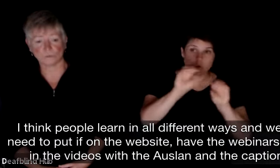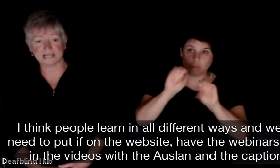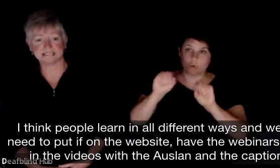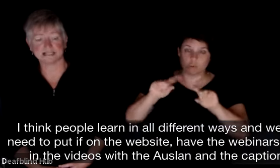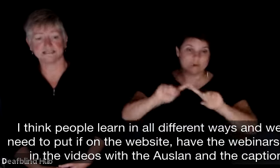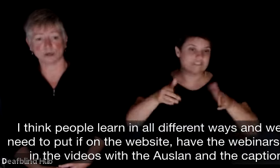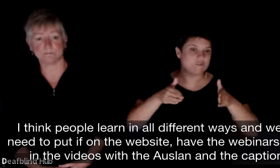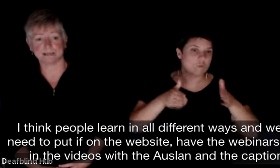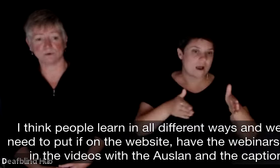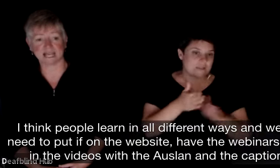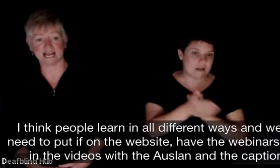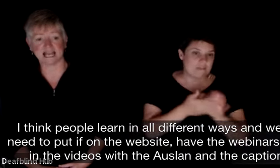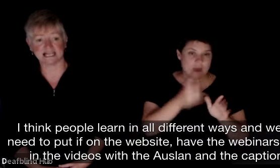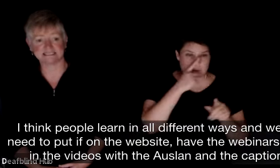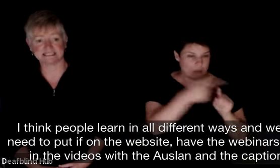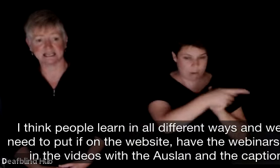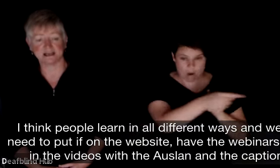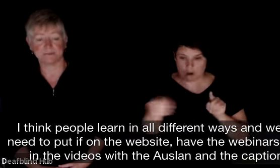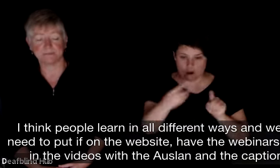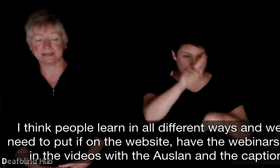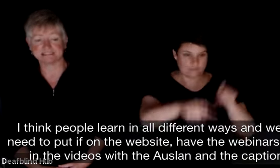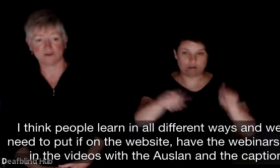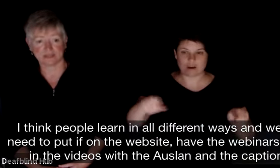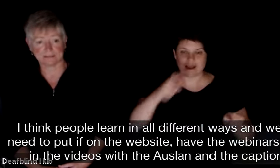can access it in the way that's best for them.